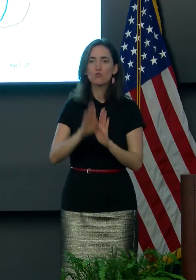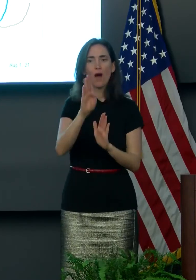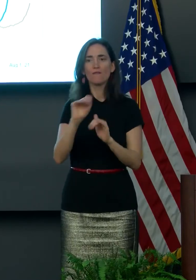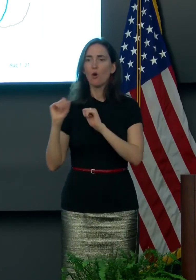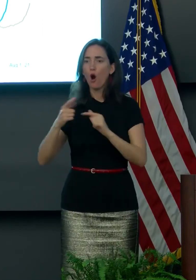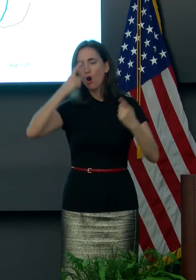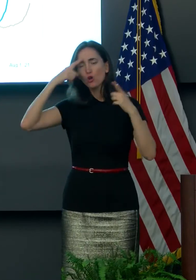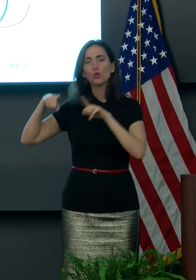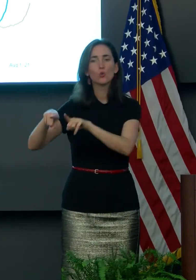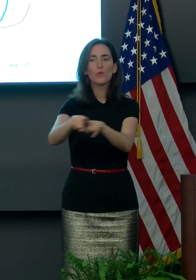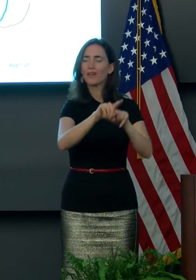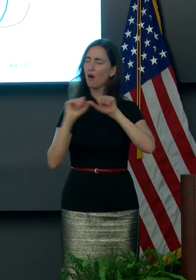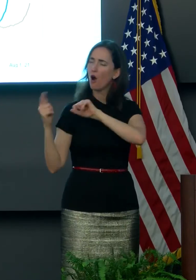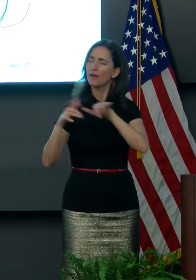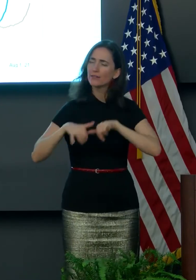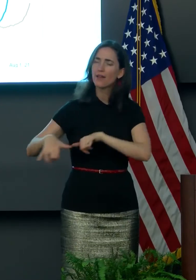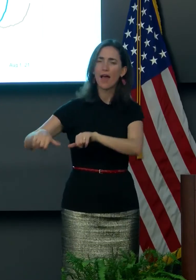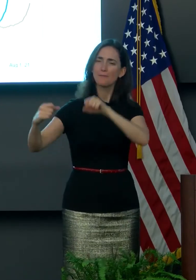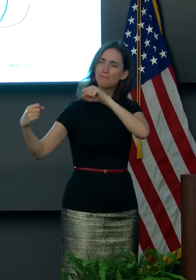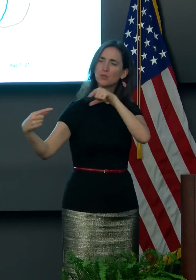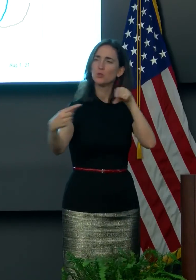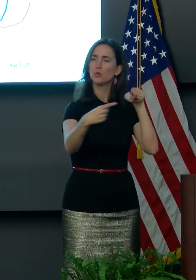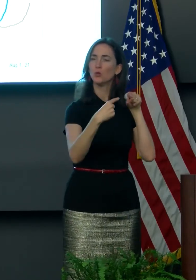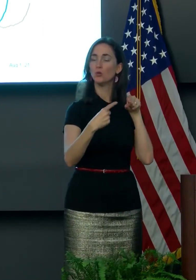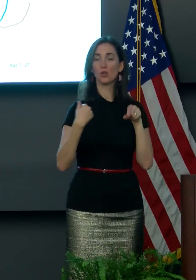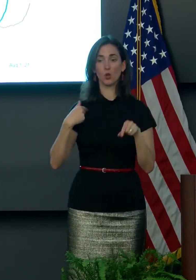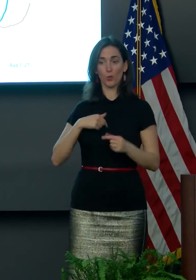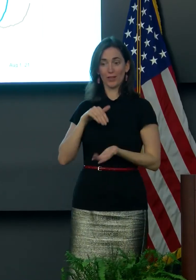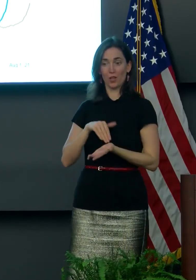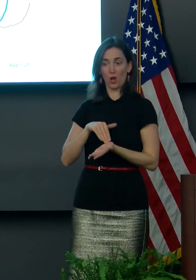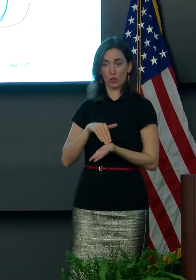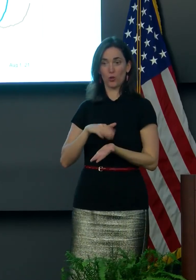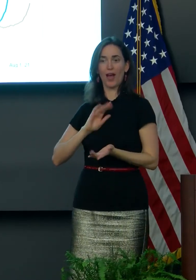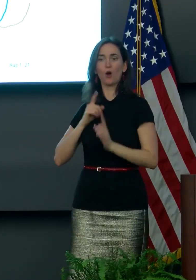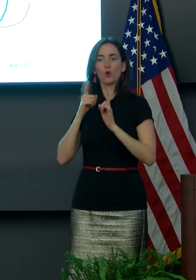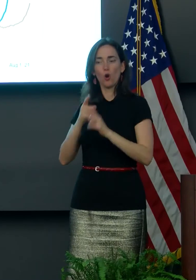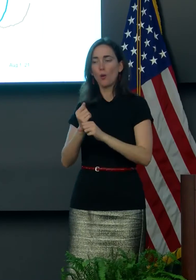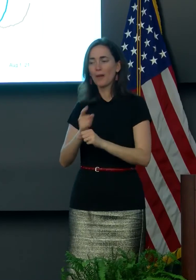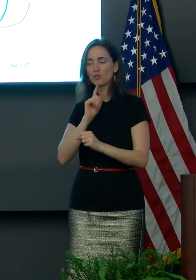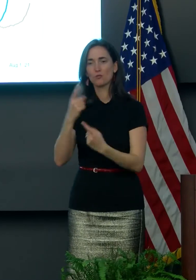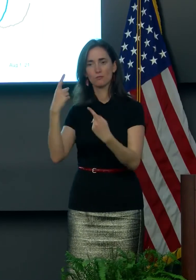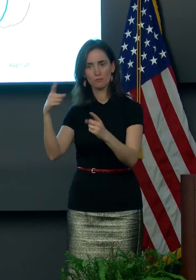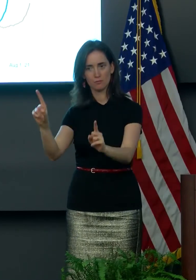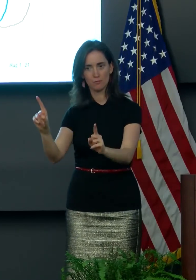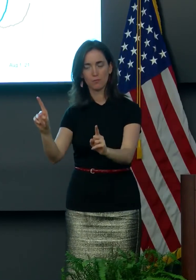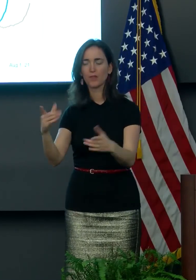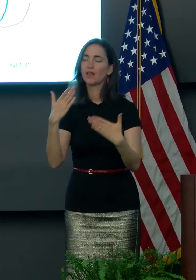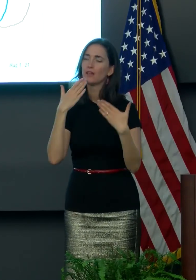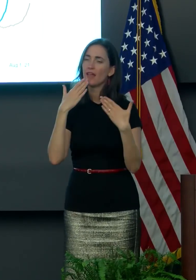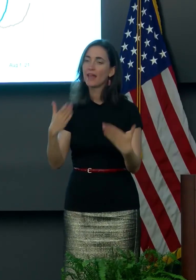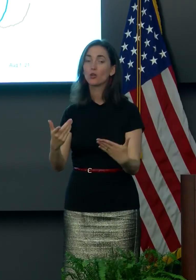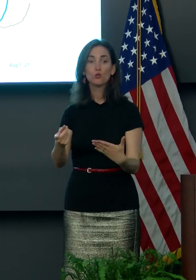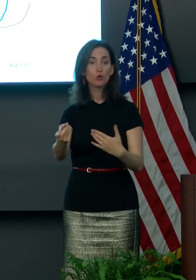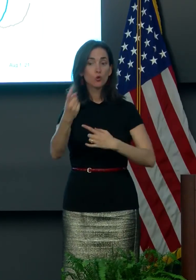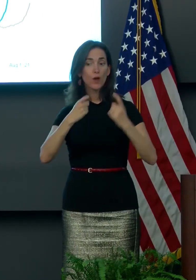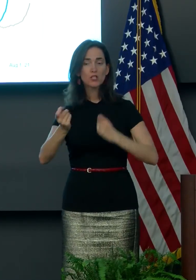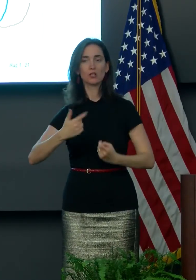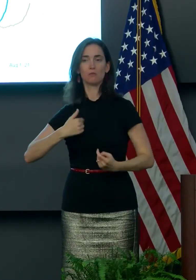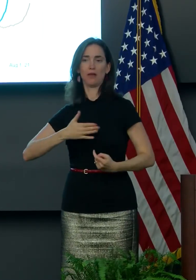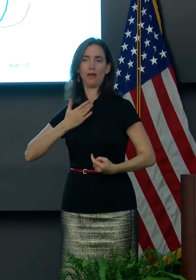And we as pediatricians are here to help ensure that that happens. Thank you very much. Happy to answer any questions.